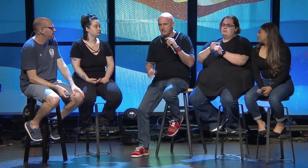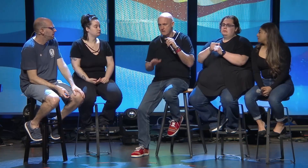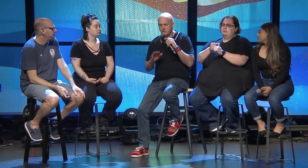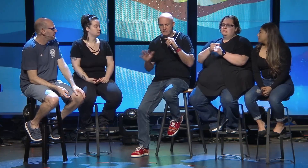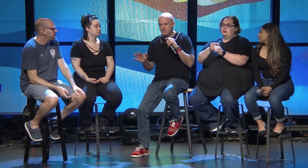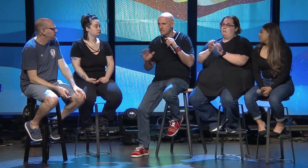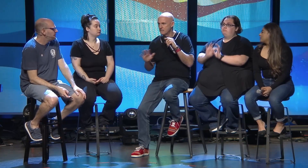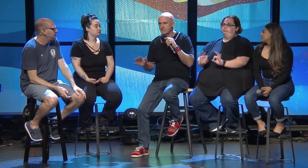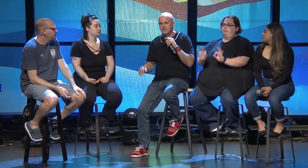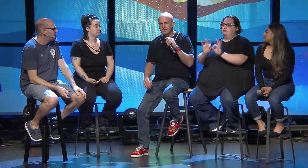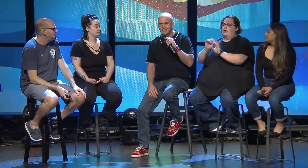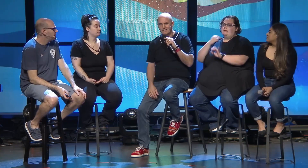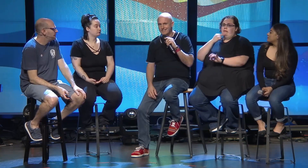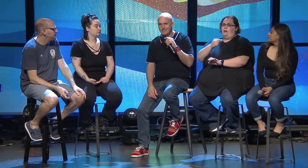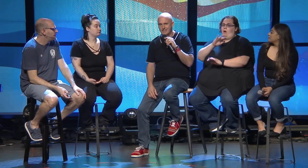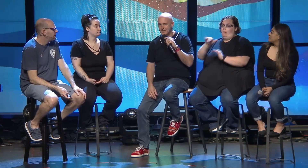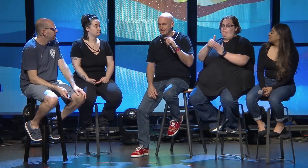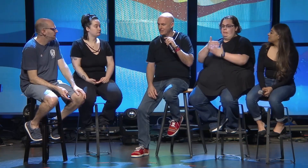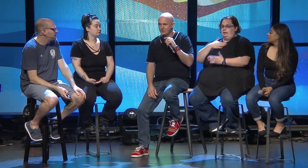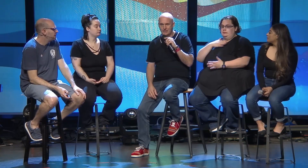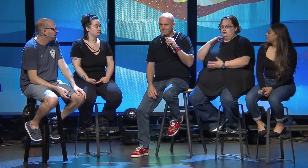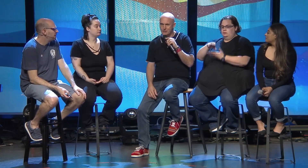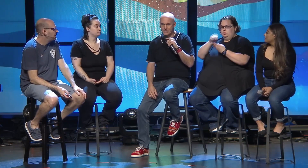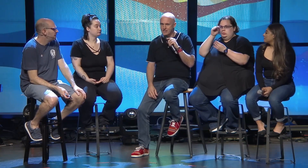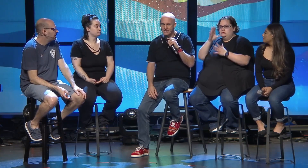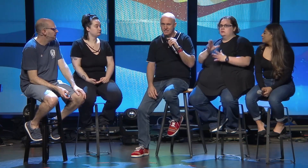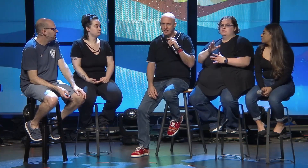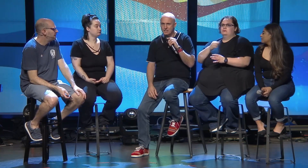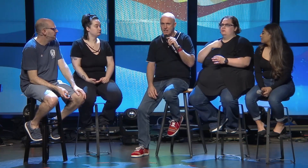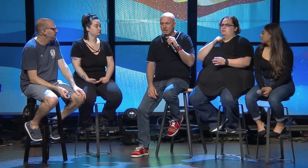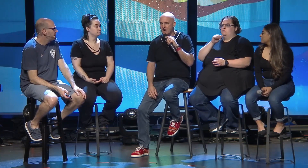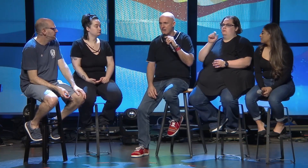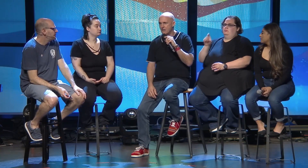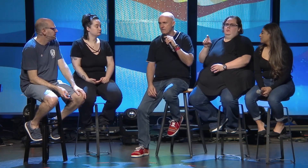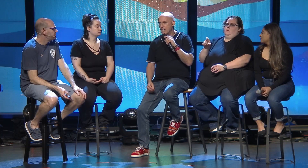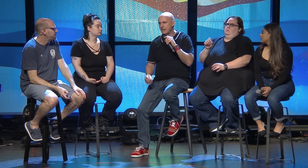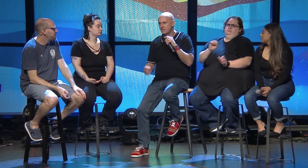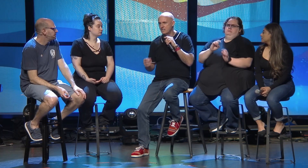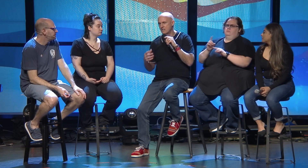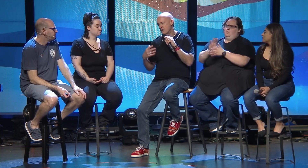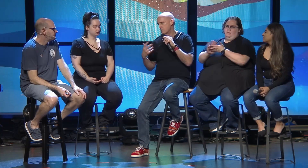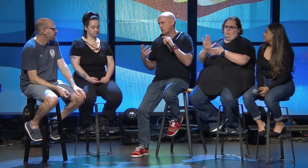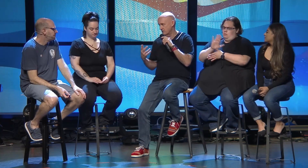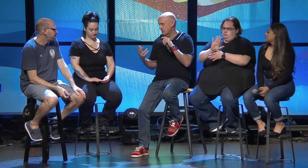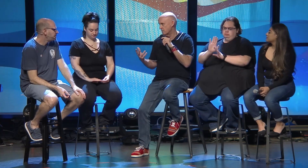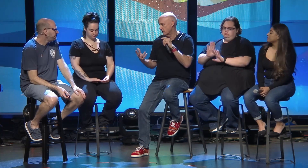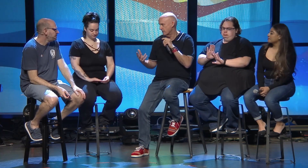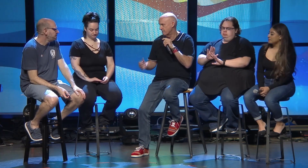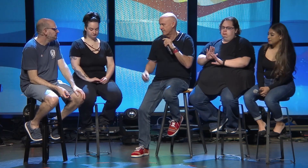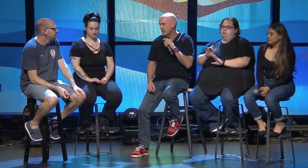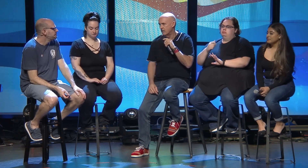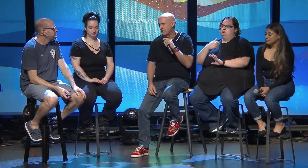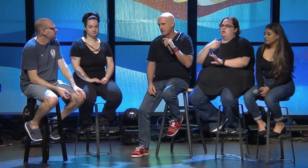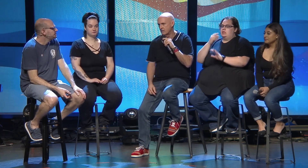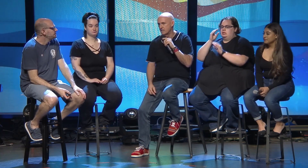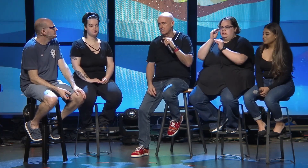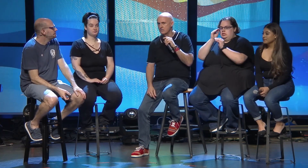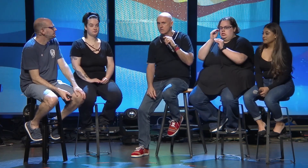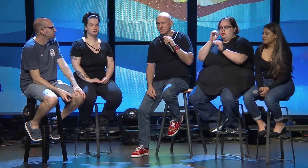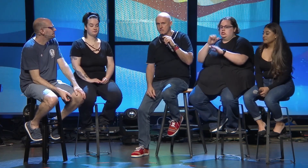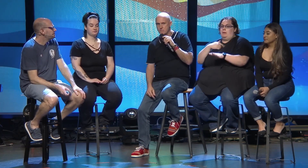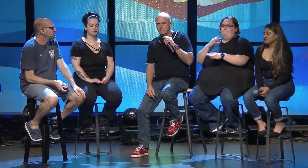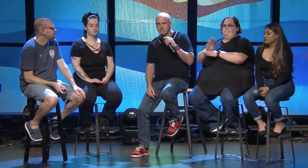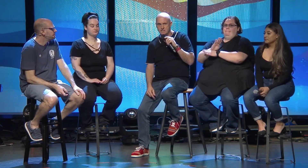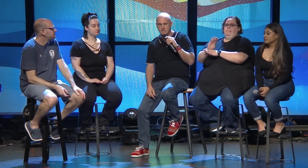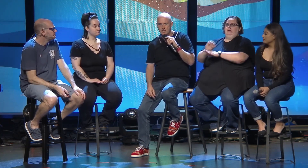I tell all my students, you don't have to go to college. I teach an entrepreneurship program, and a lot of my